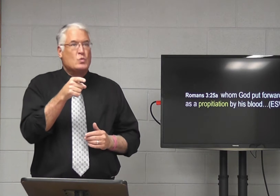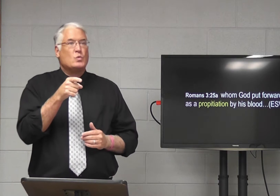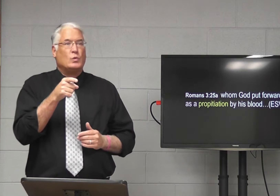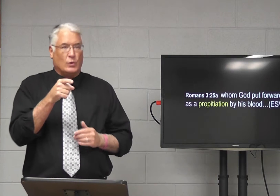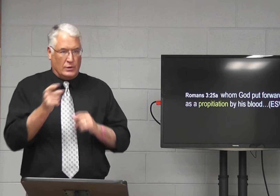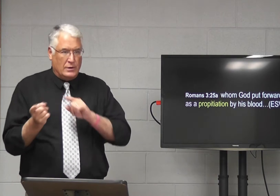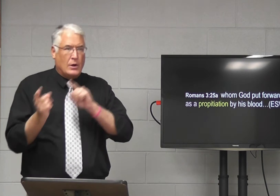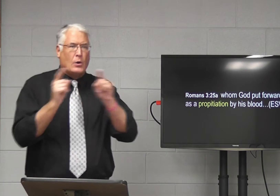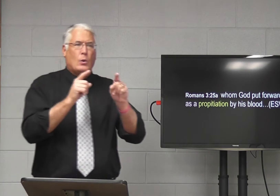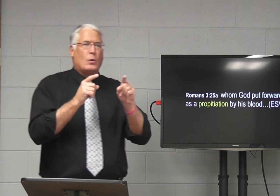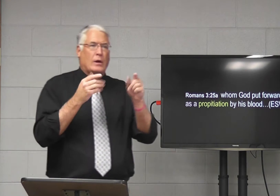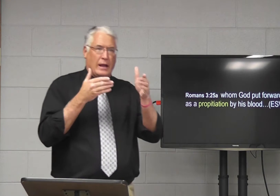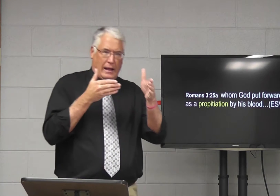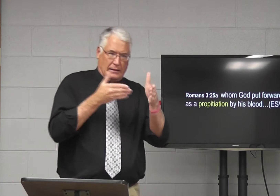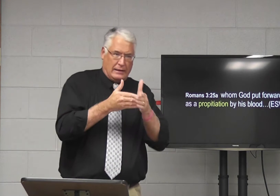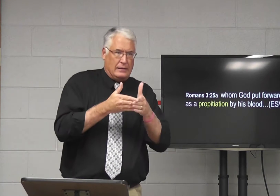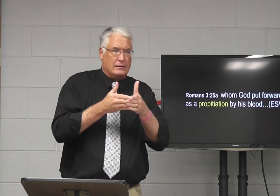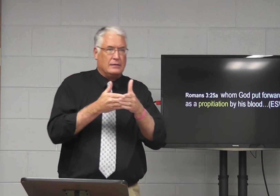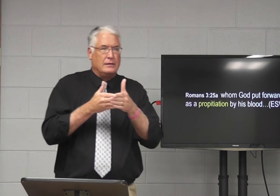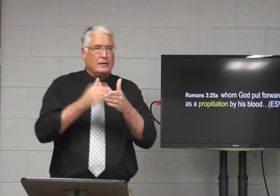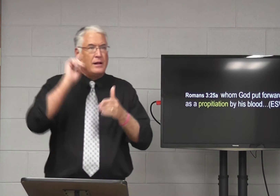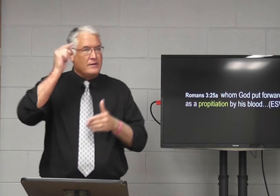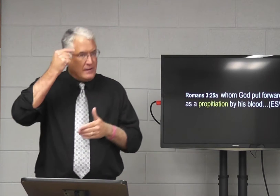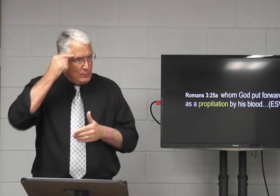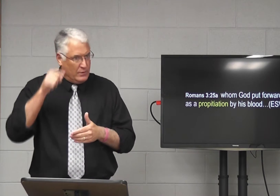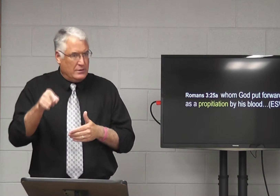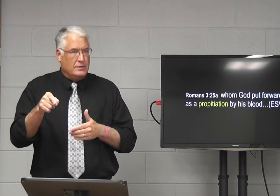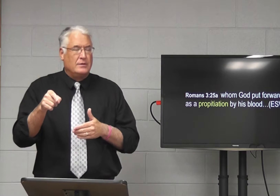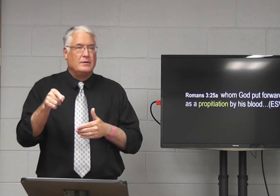go against the government, then